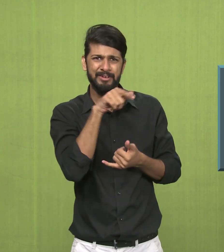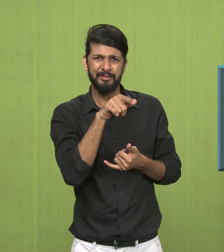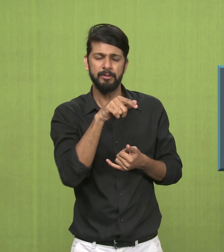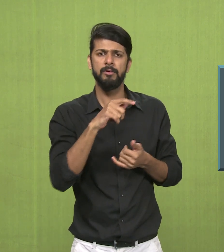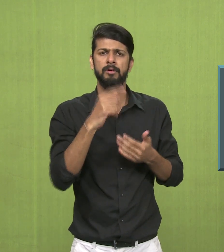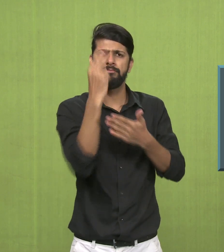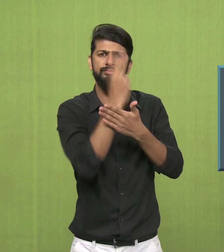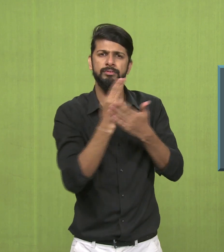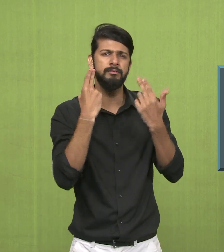Some of the famous